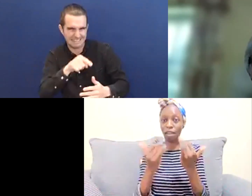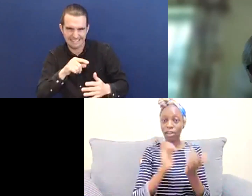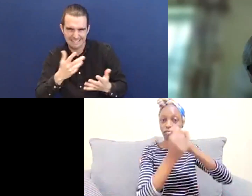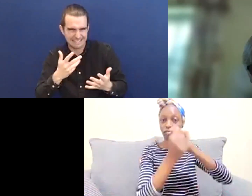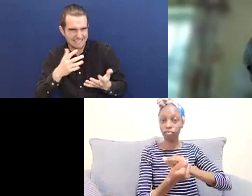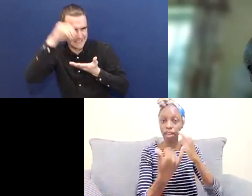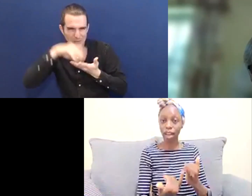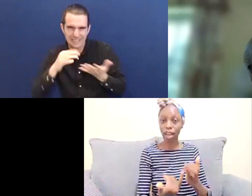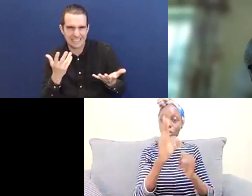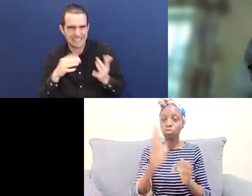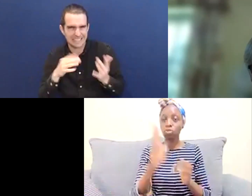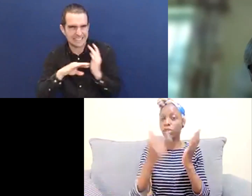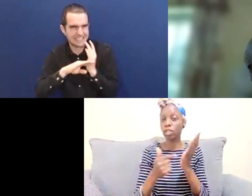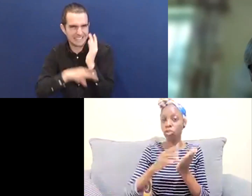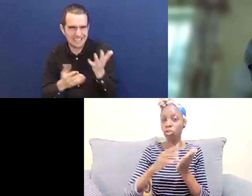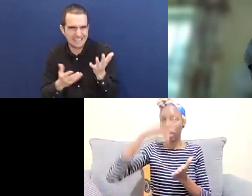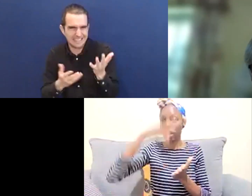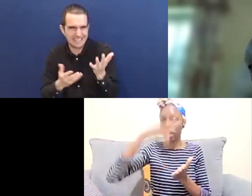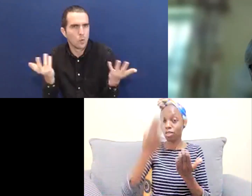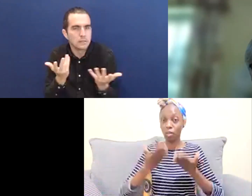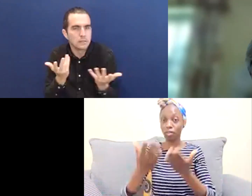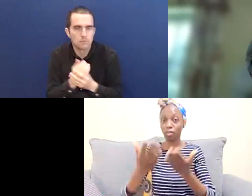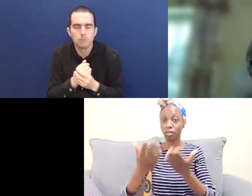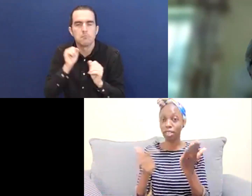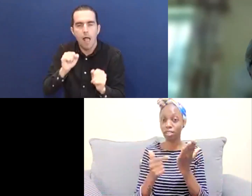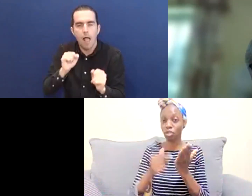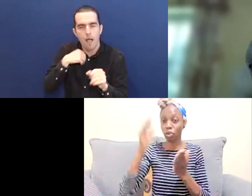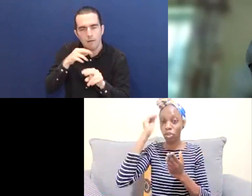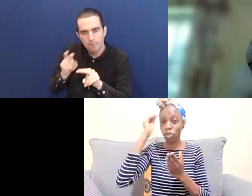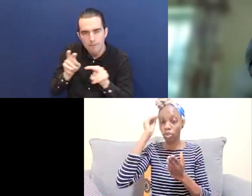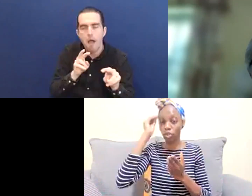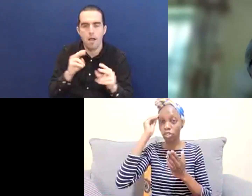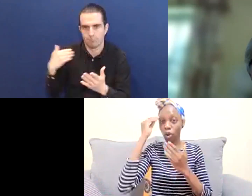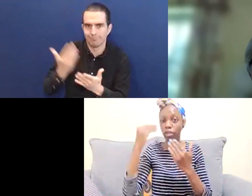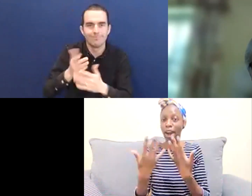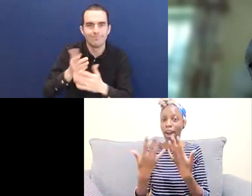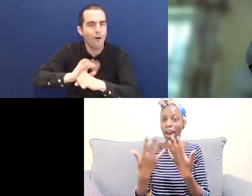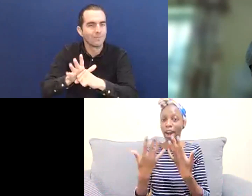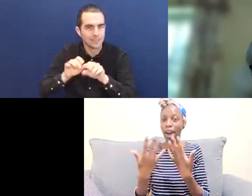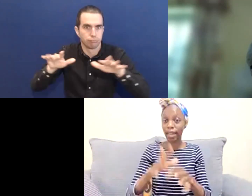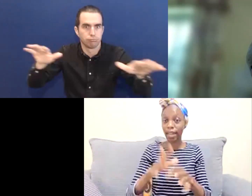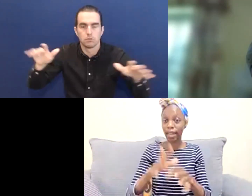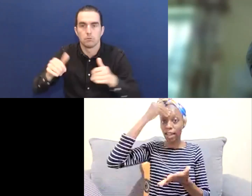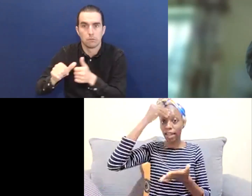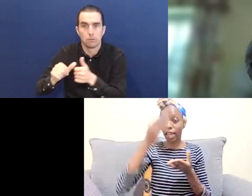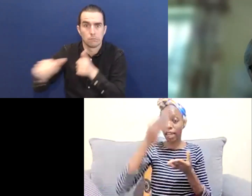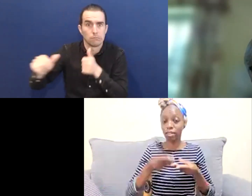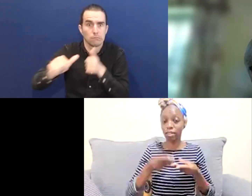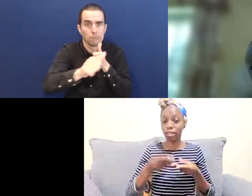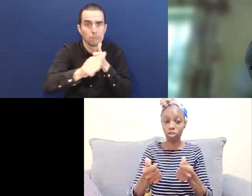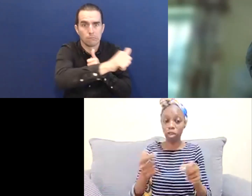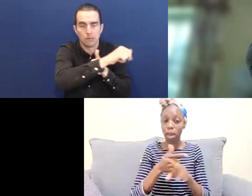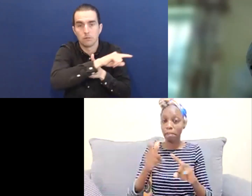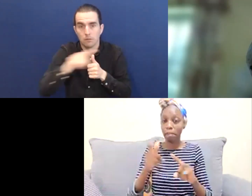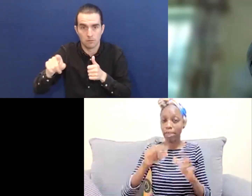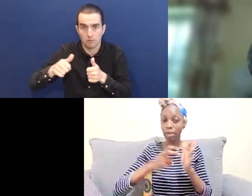in order to provide continued education through hybrid or blended learning solutions. But this has meant